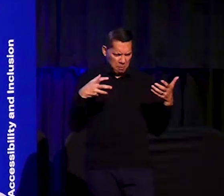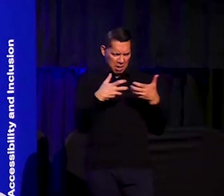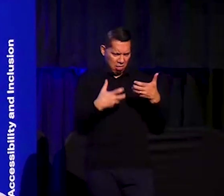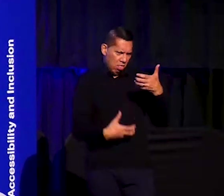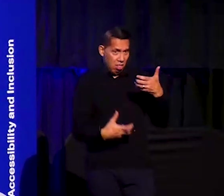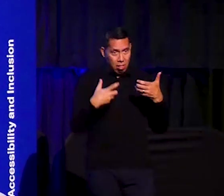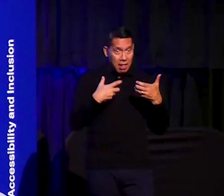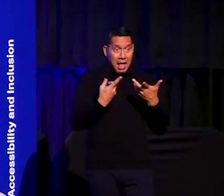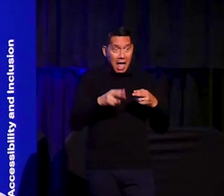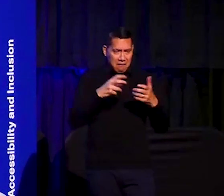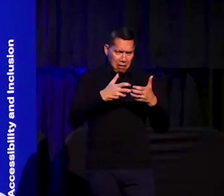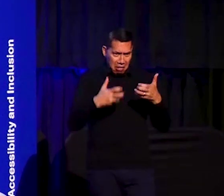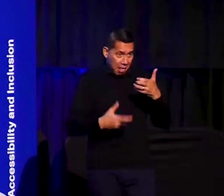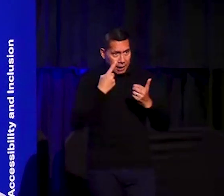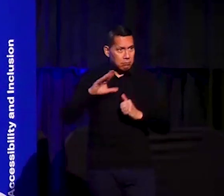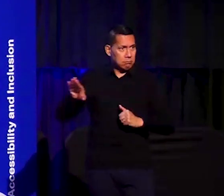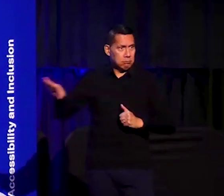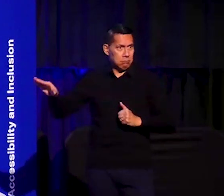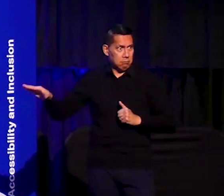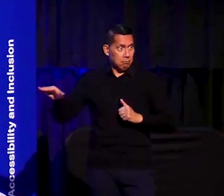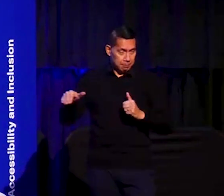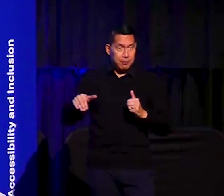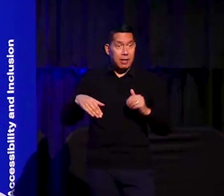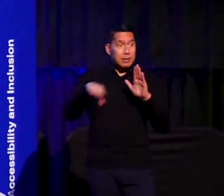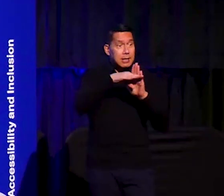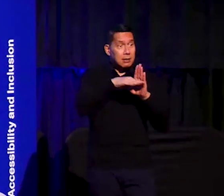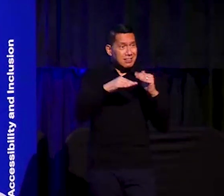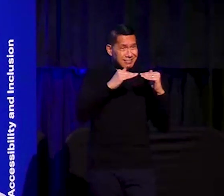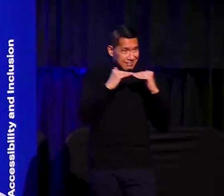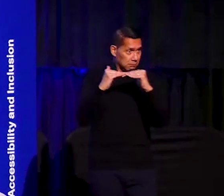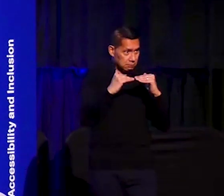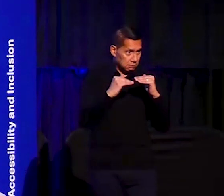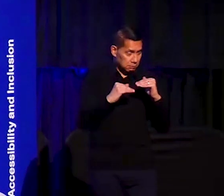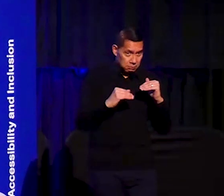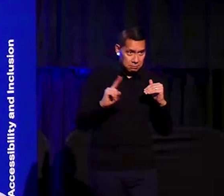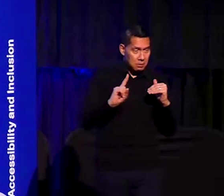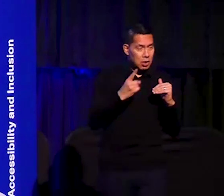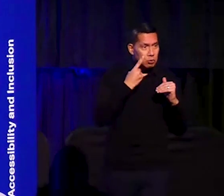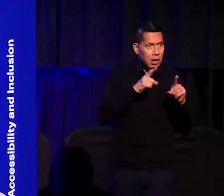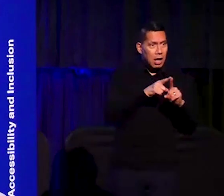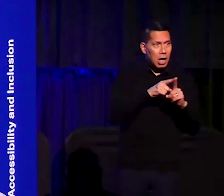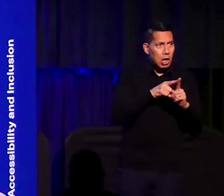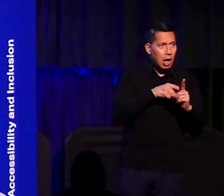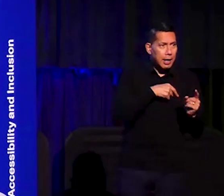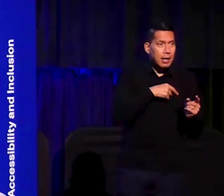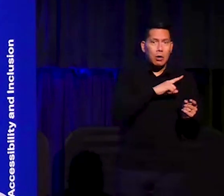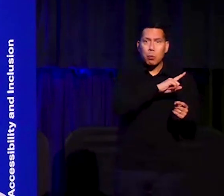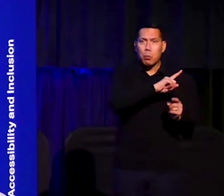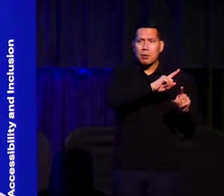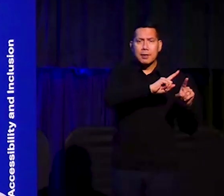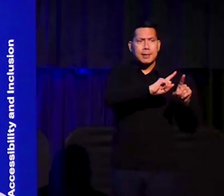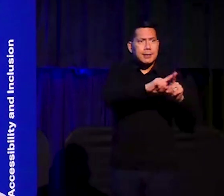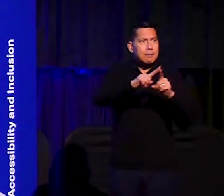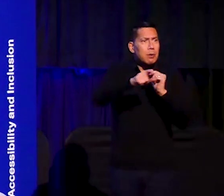instead. And what these standards do is kind of collate and bring together all of